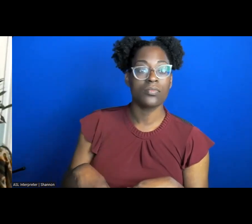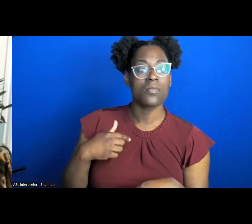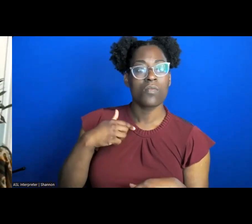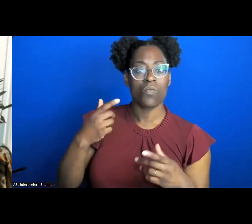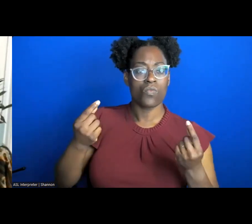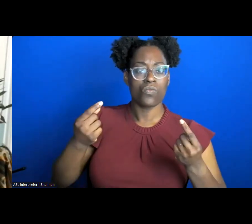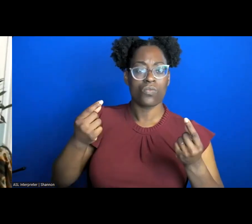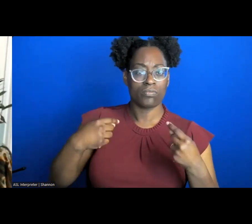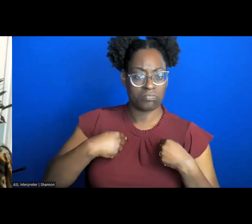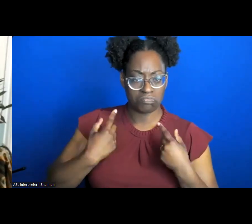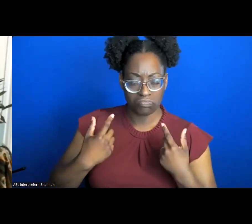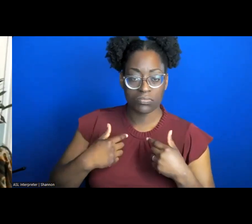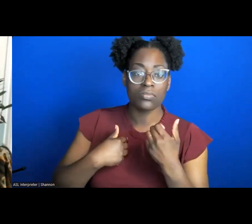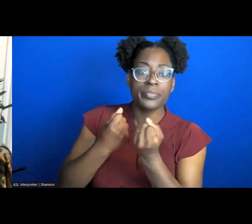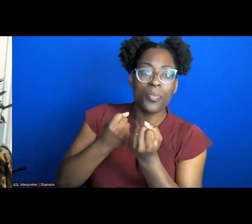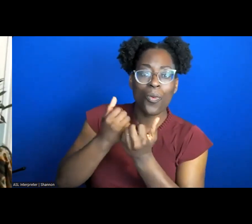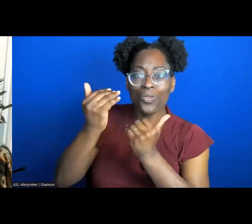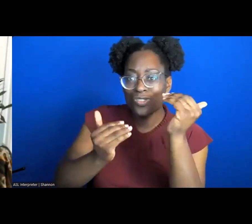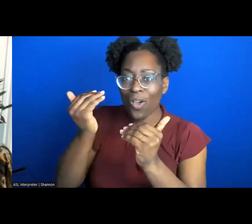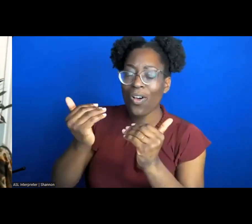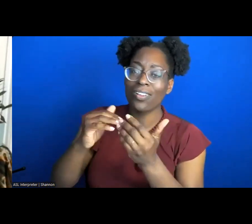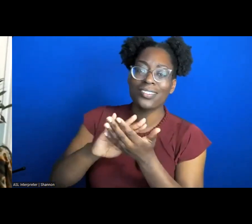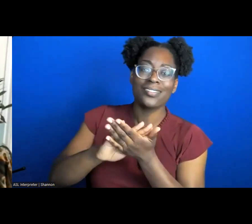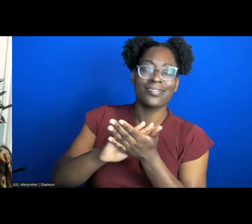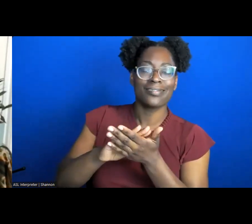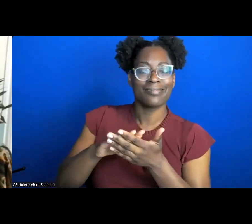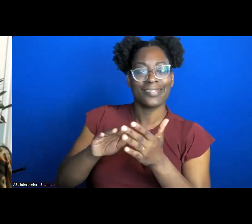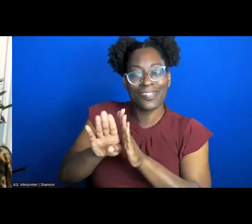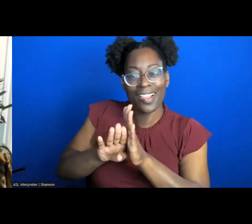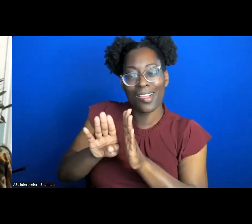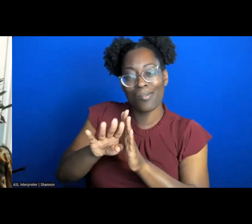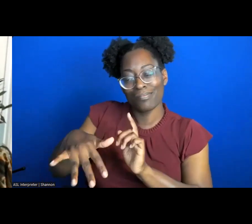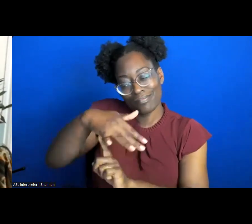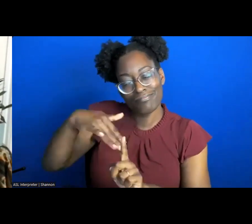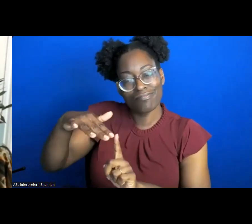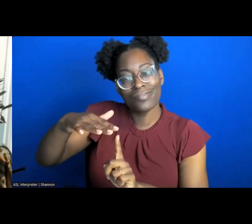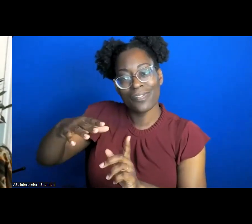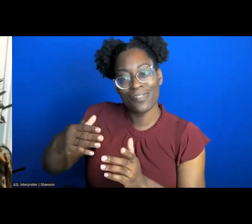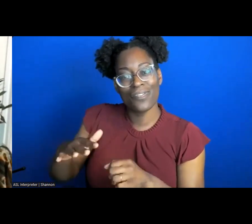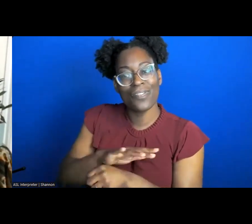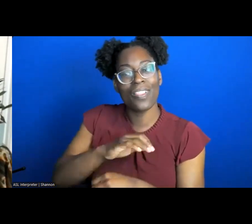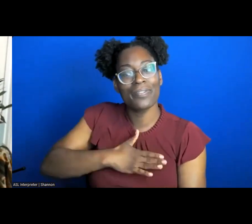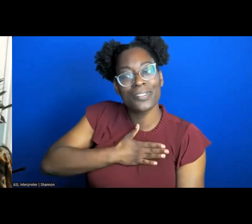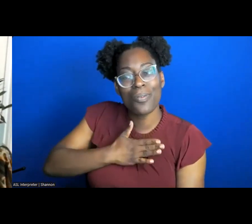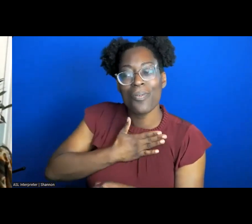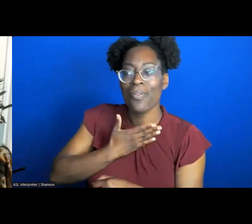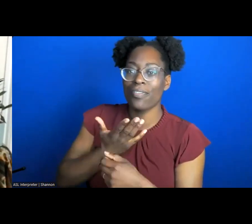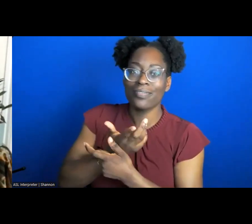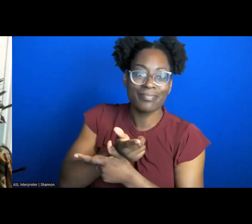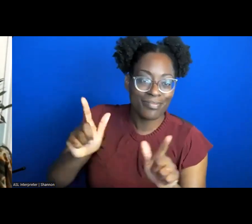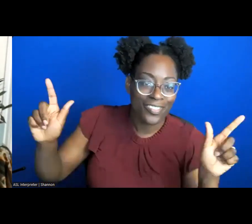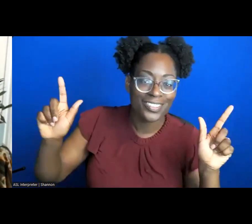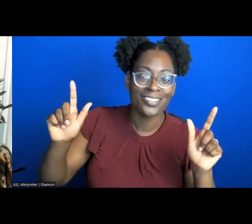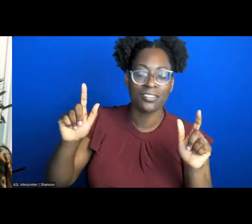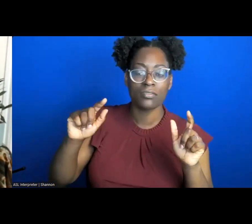and really lit professional development, as the young people say. So in 2019, I created